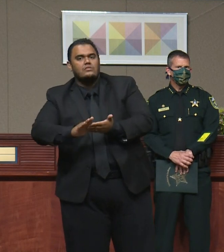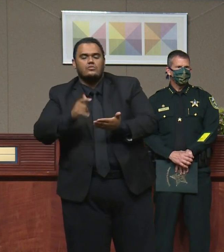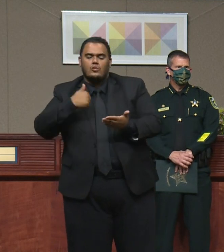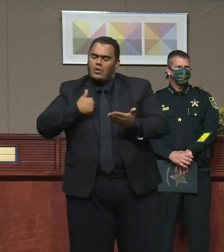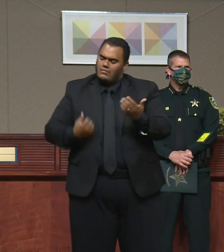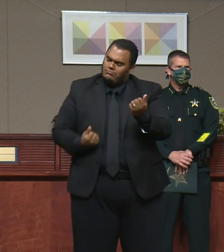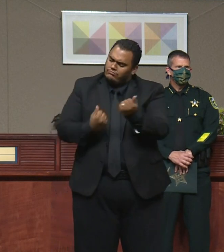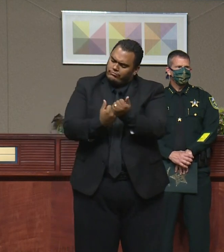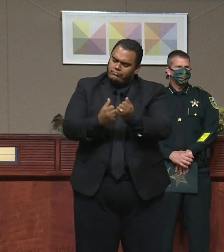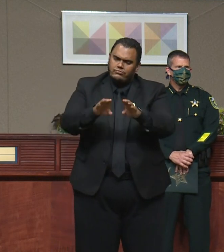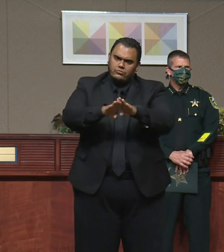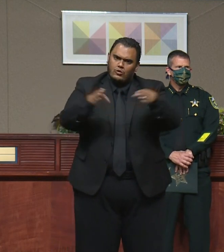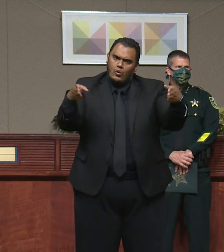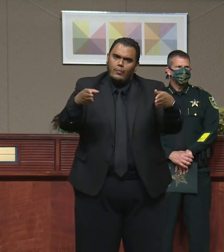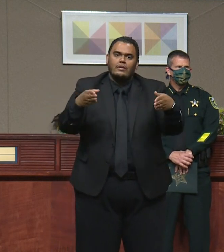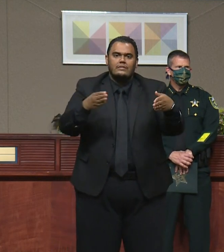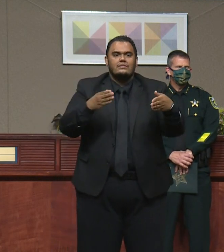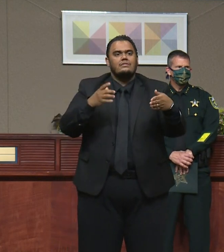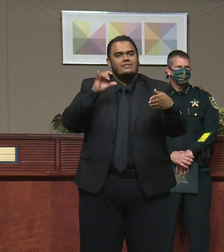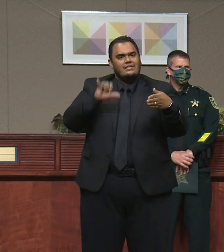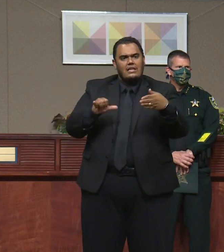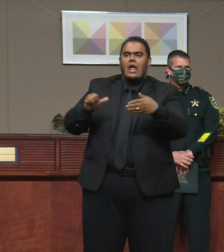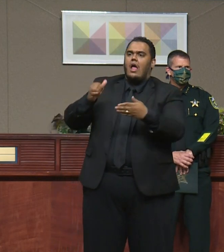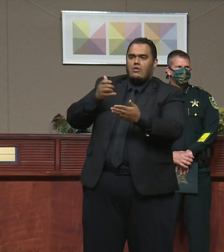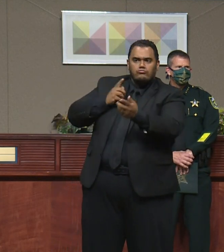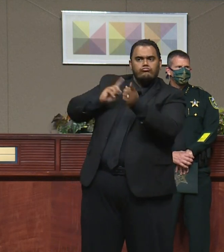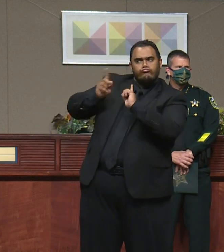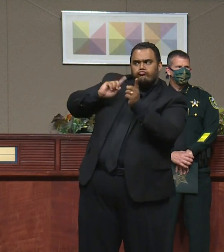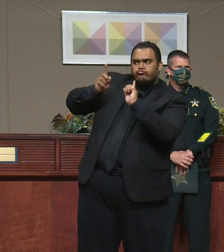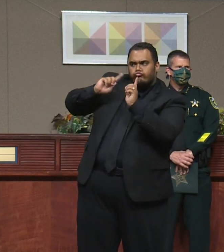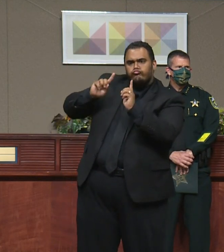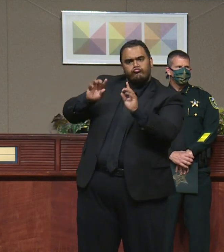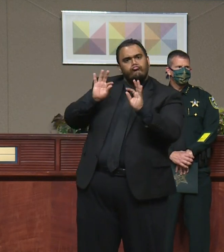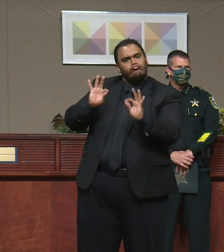the interaction went well. The governor seemed to